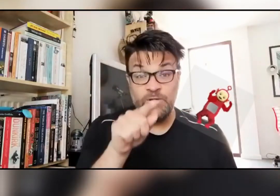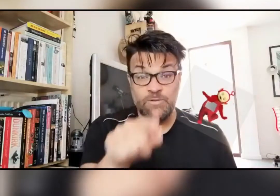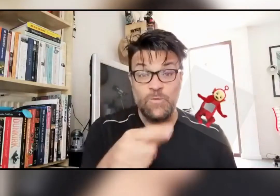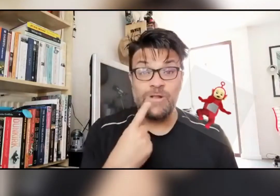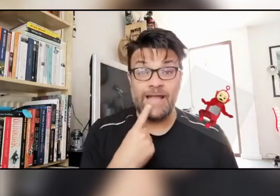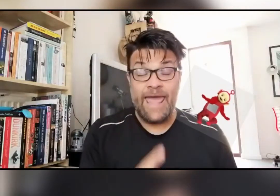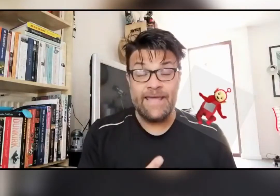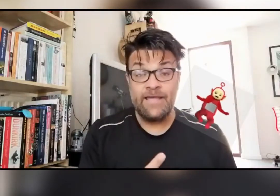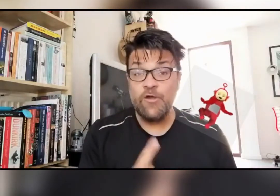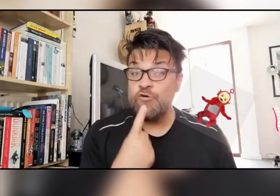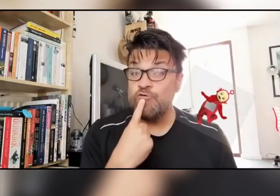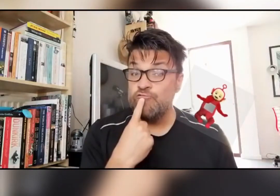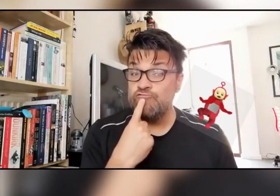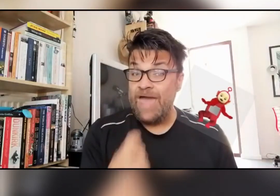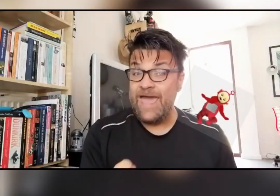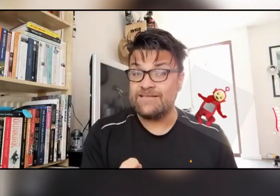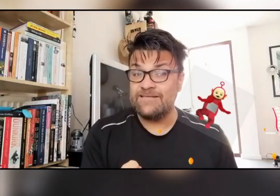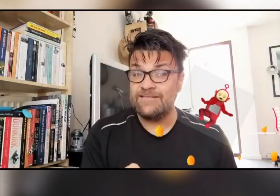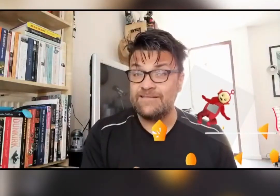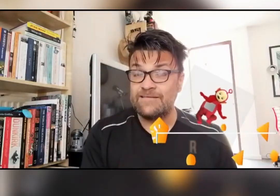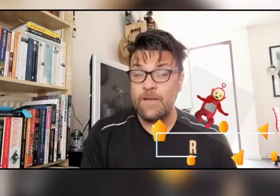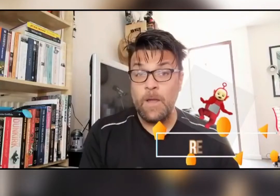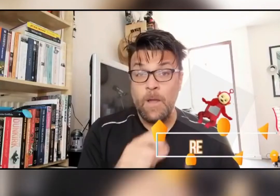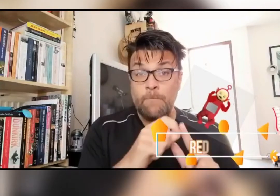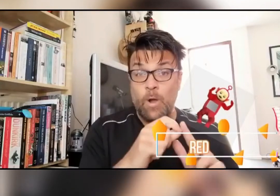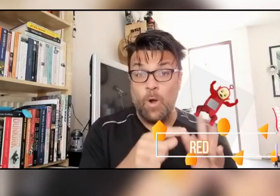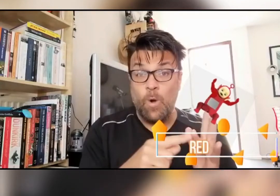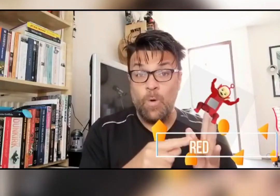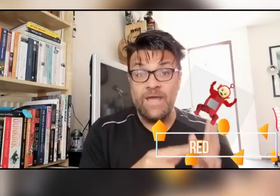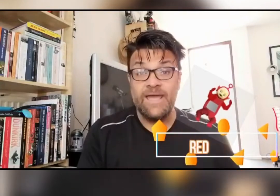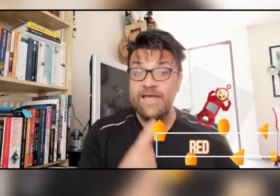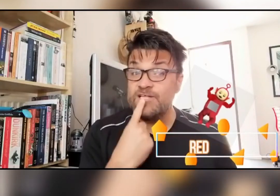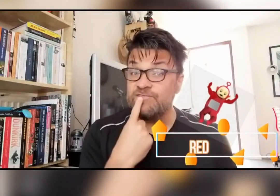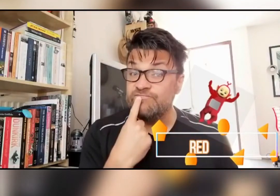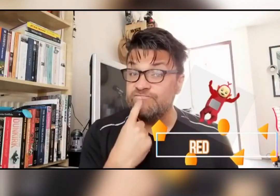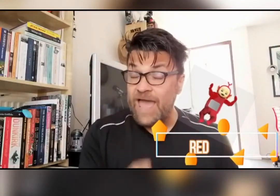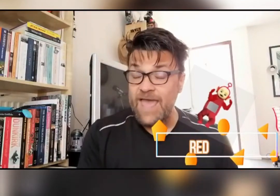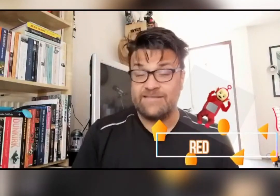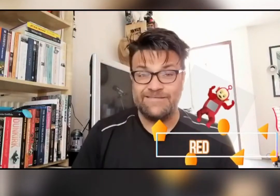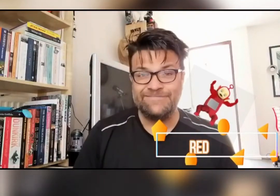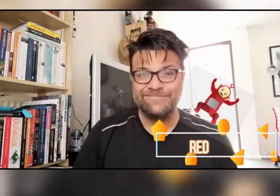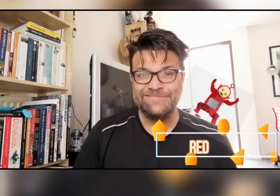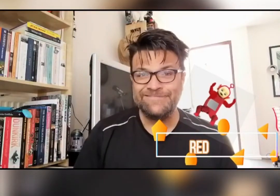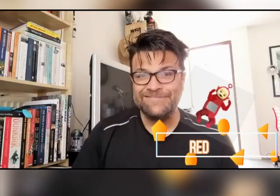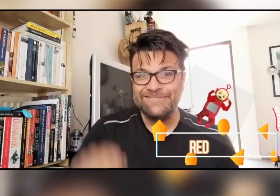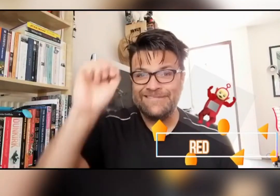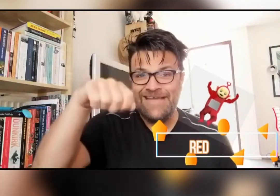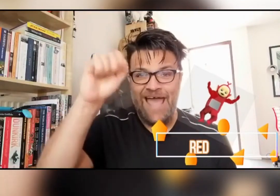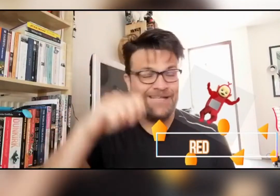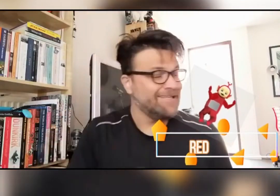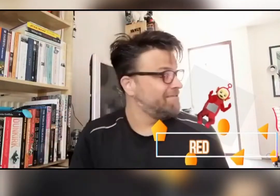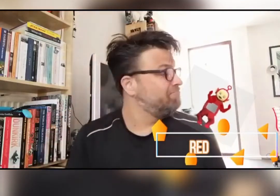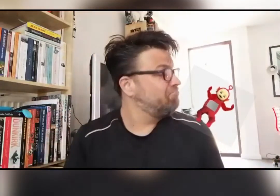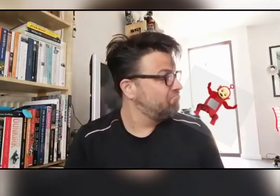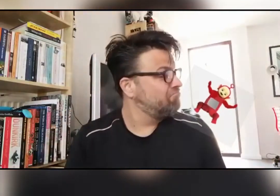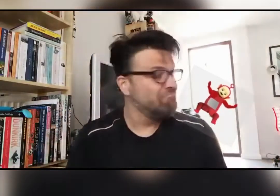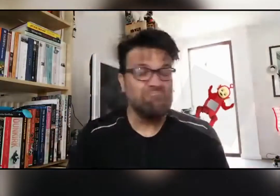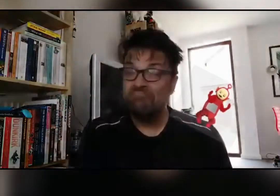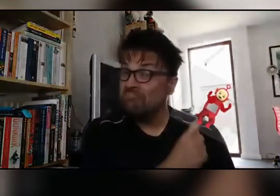You say red. Poe is red. Yes,